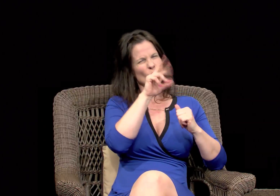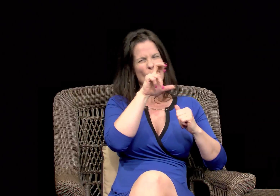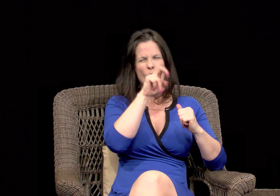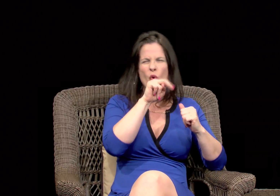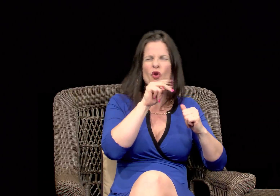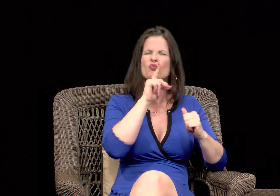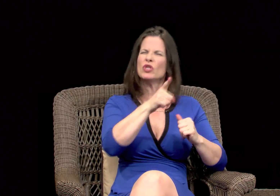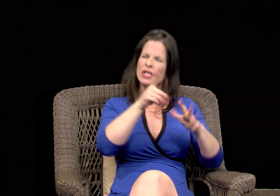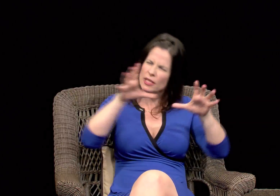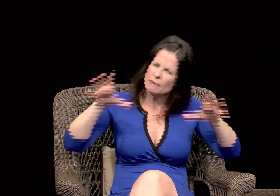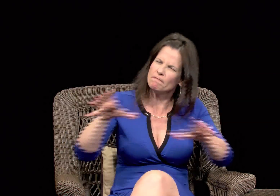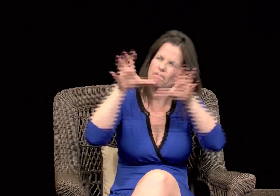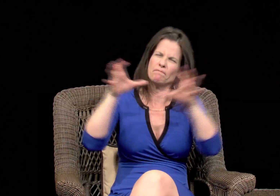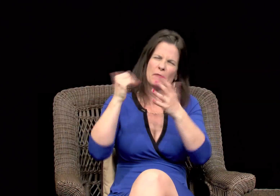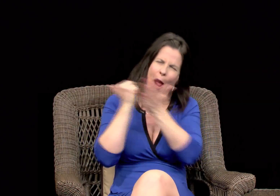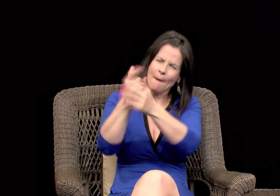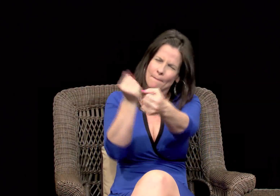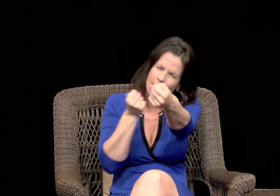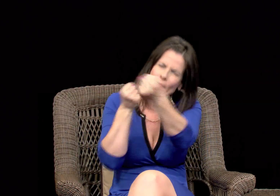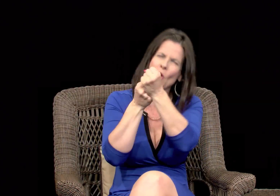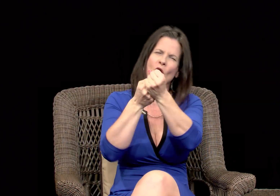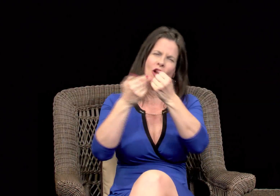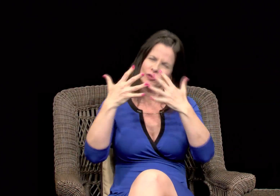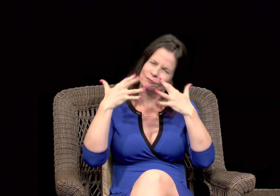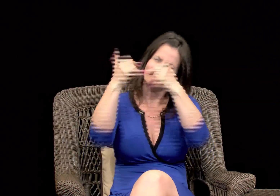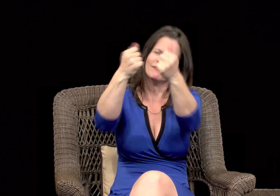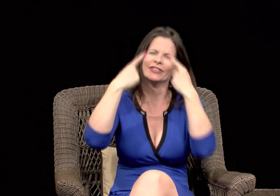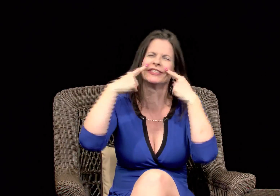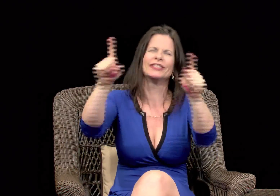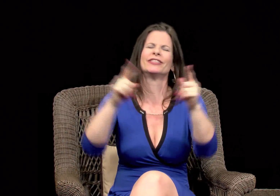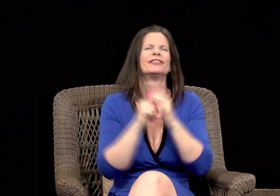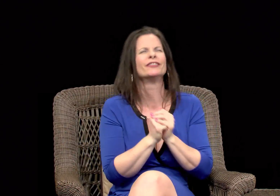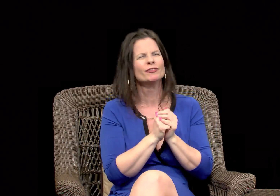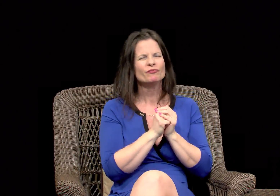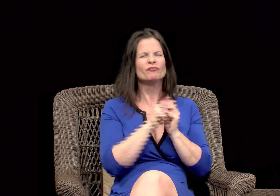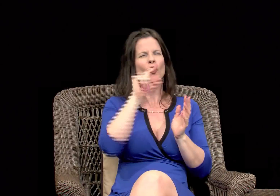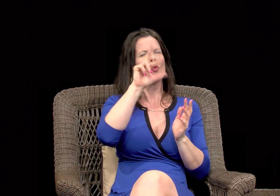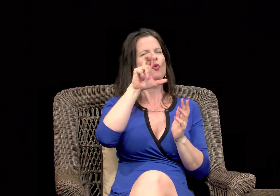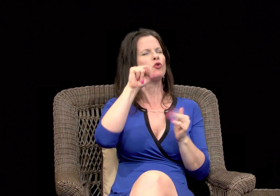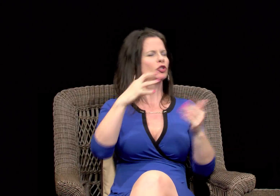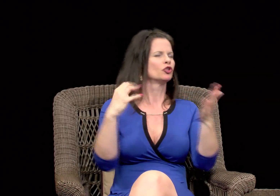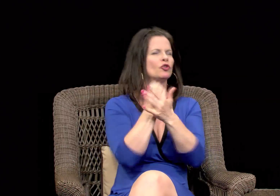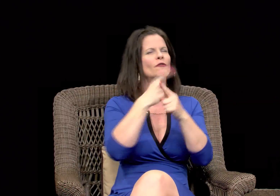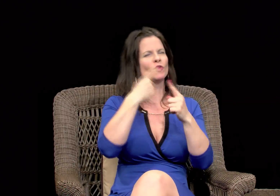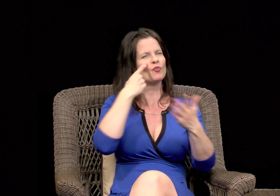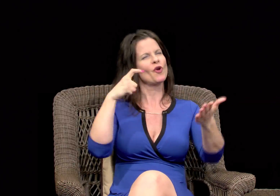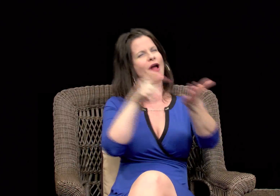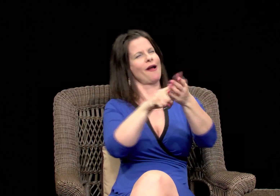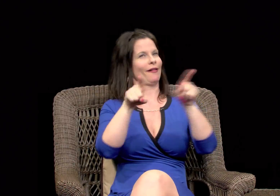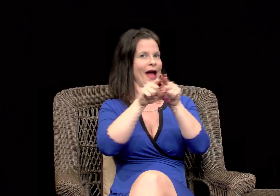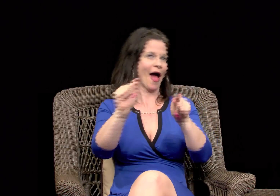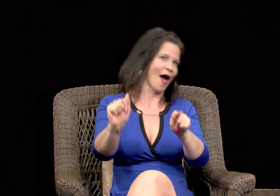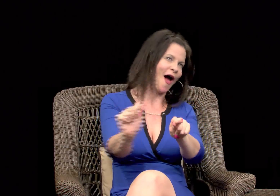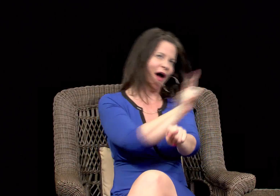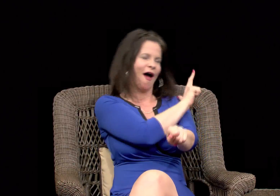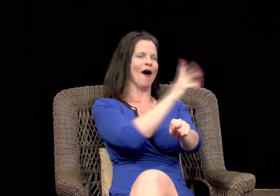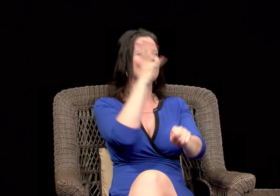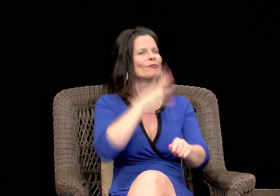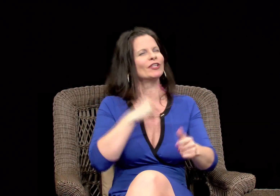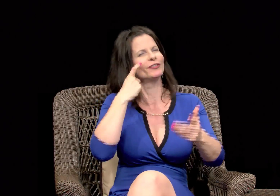husband is also a performer as well, and she supports him. And I want to recognize her